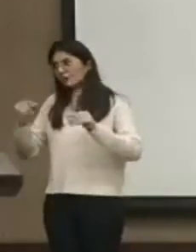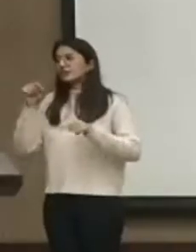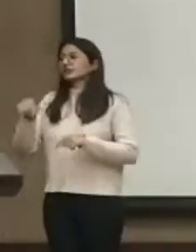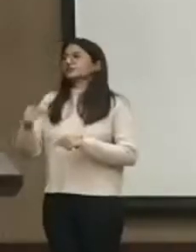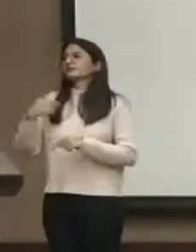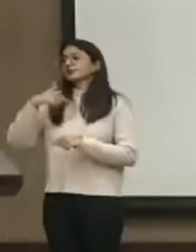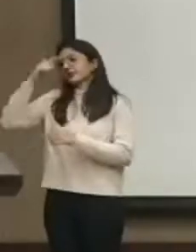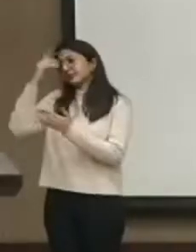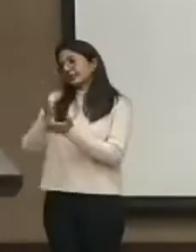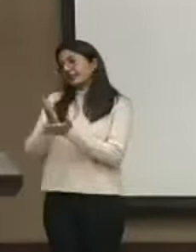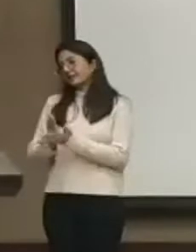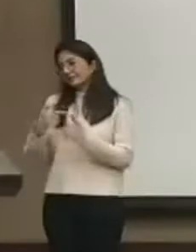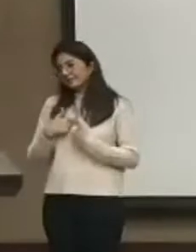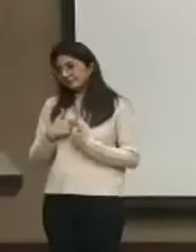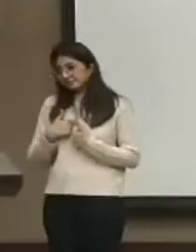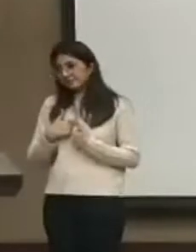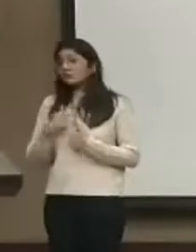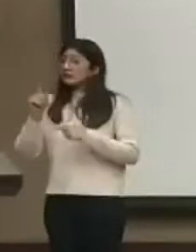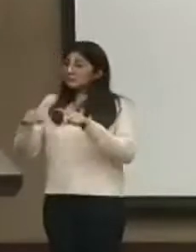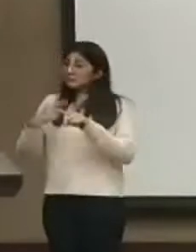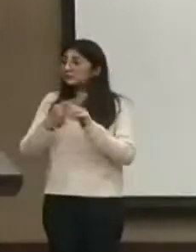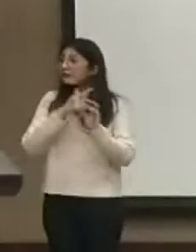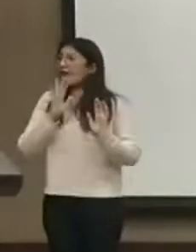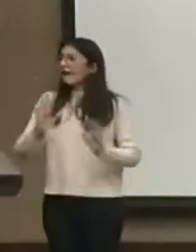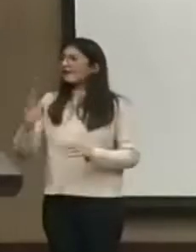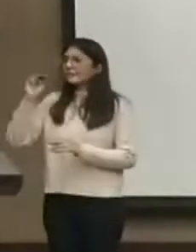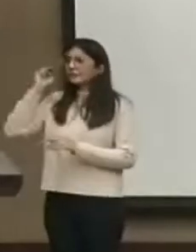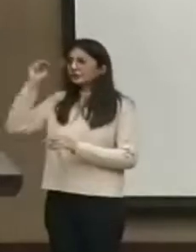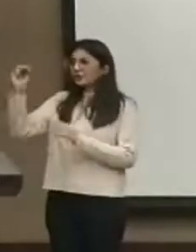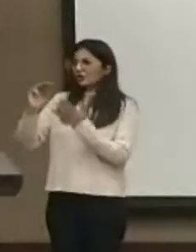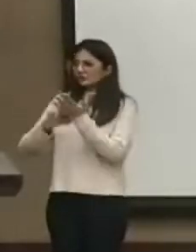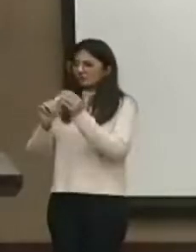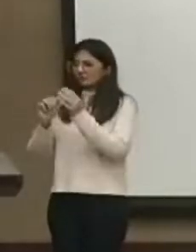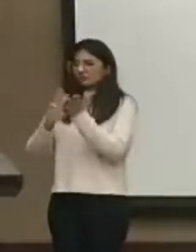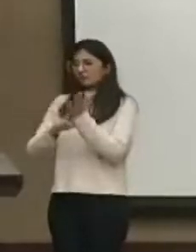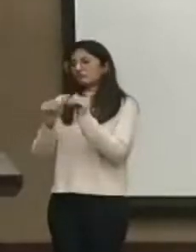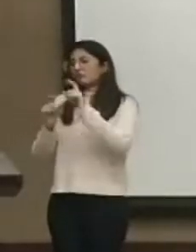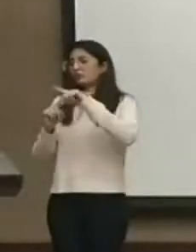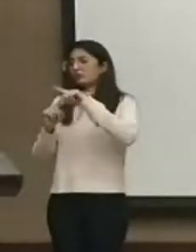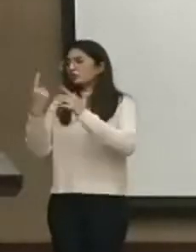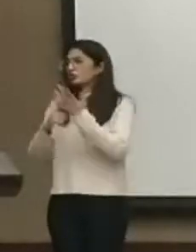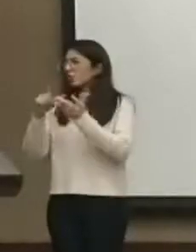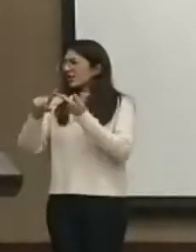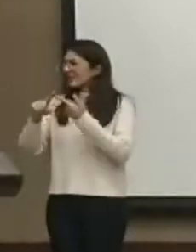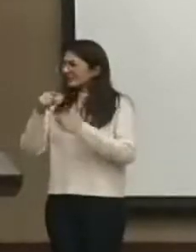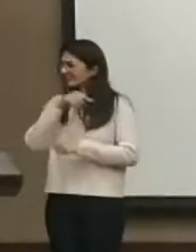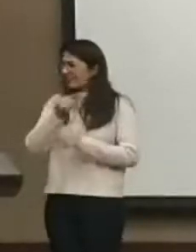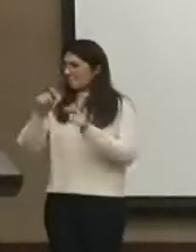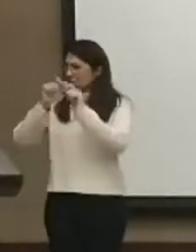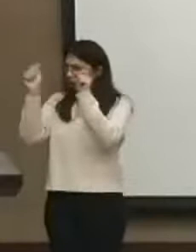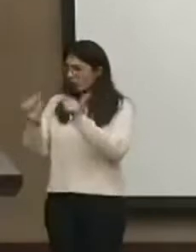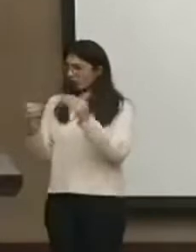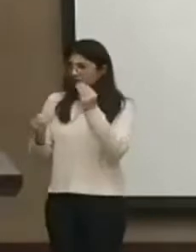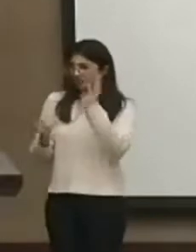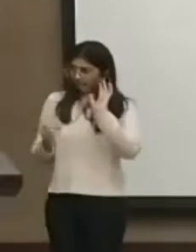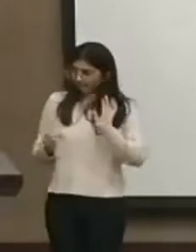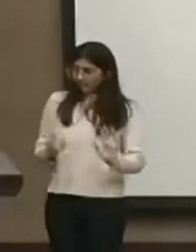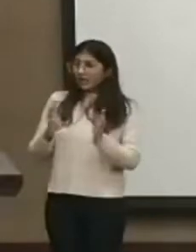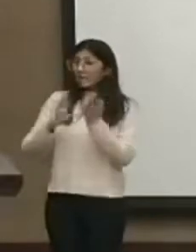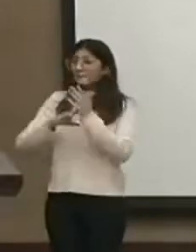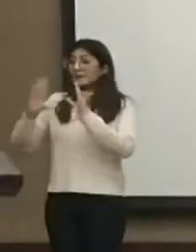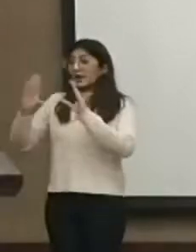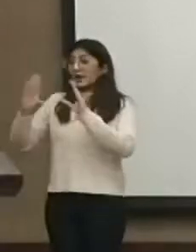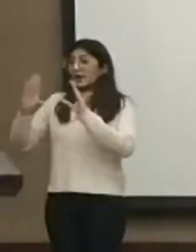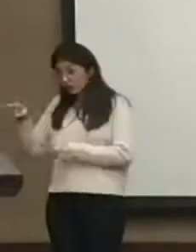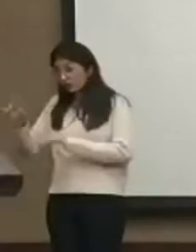have, in fact, something called a maturity model. After learning from several studies and maturity models, Microsoft has